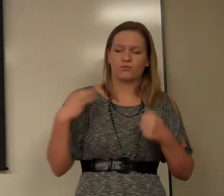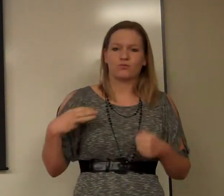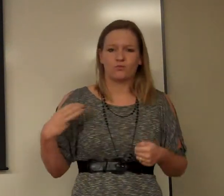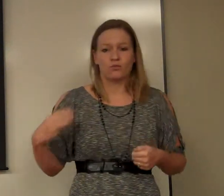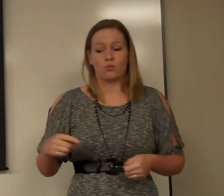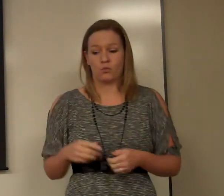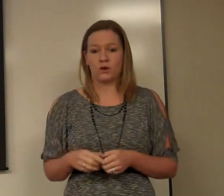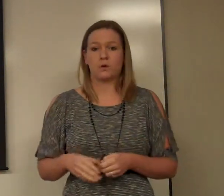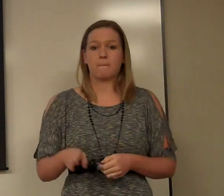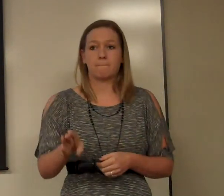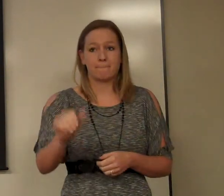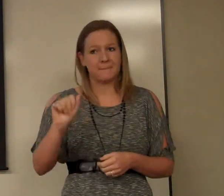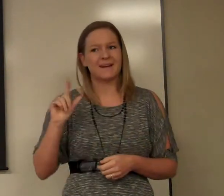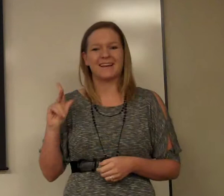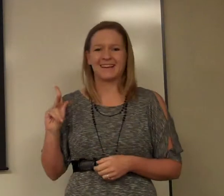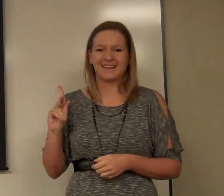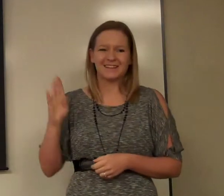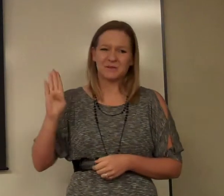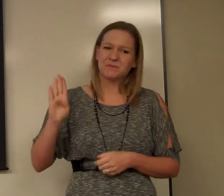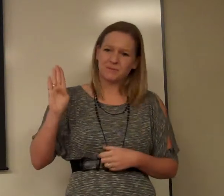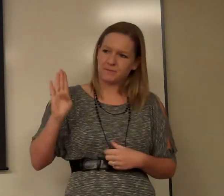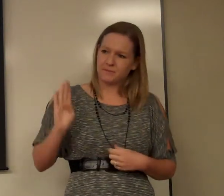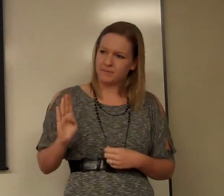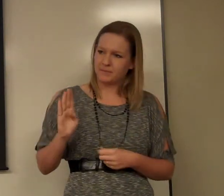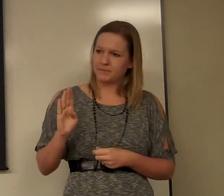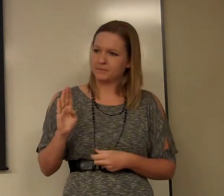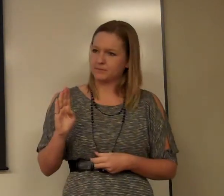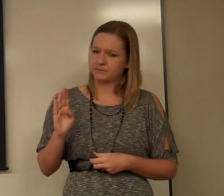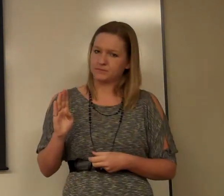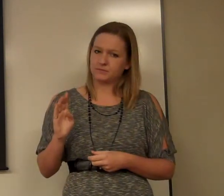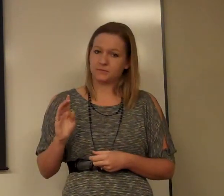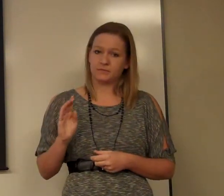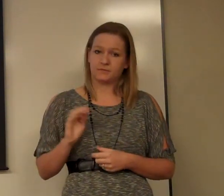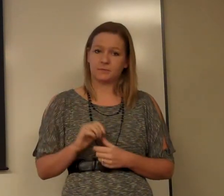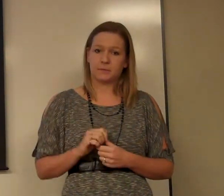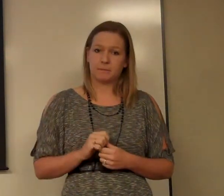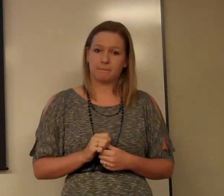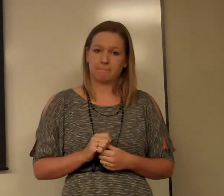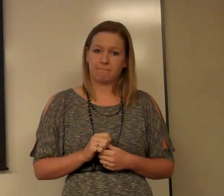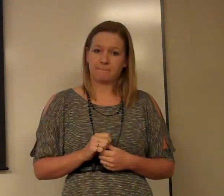Boston. So Washington goes to Boston.